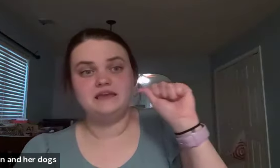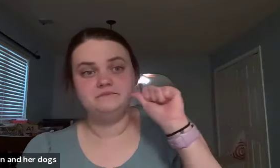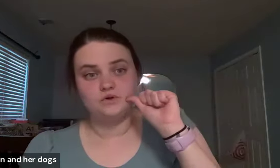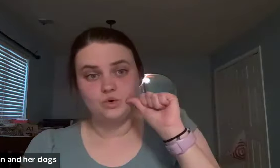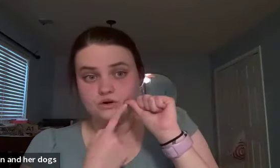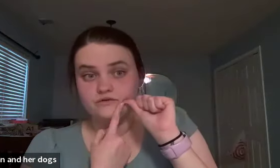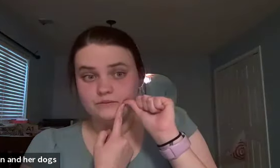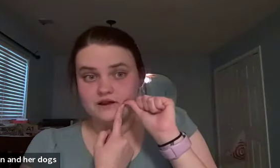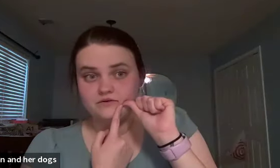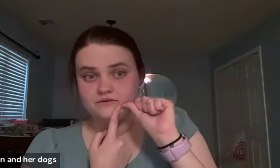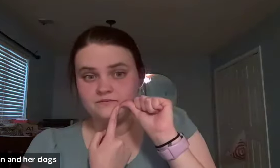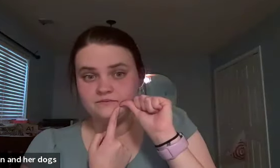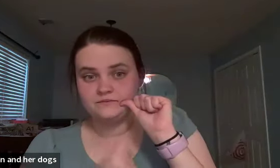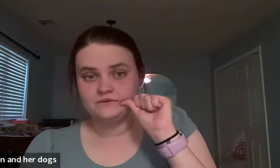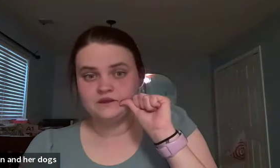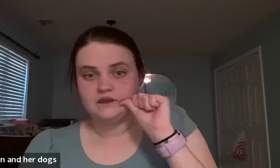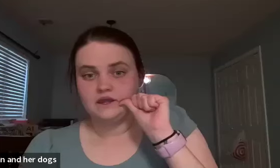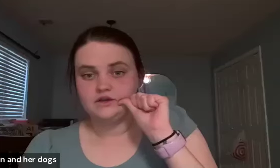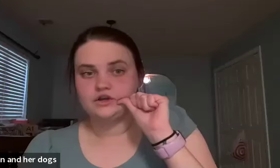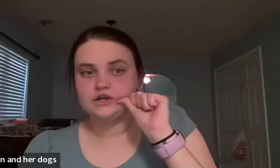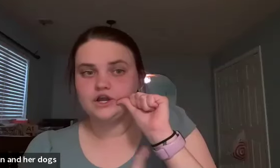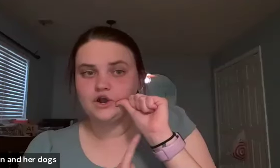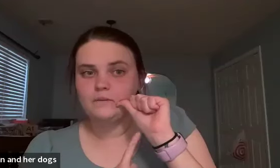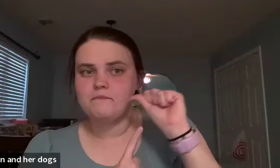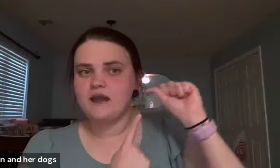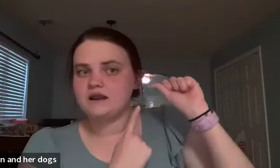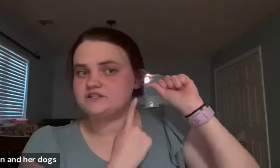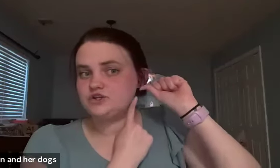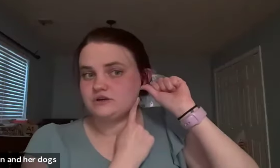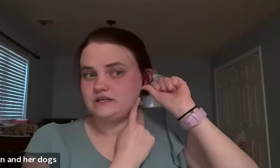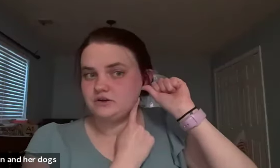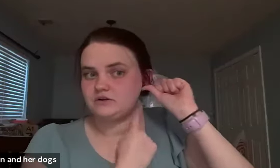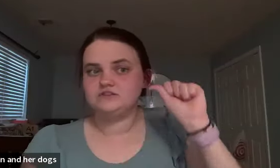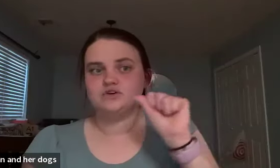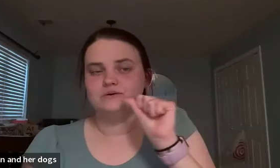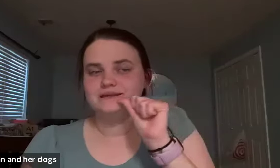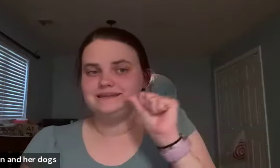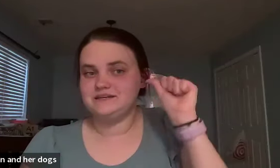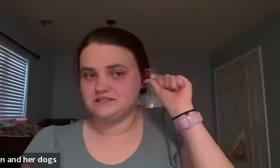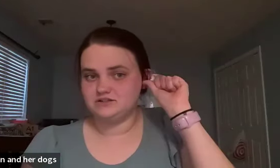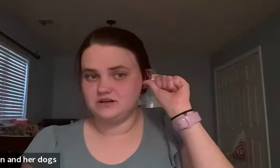A corner of your mouth, and you're going to go back to your ear. So